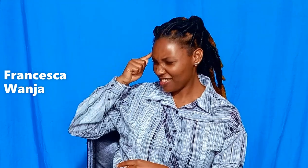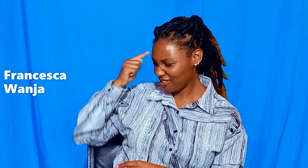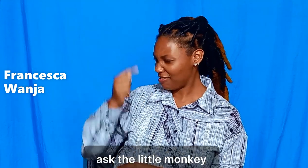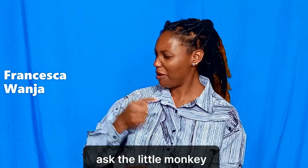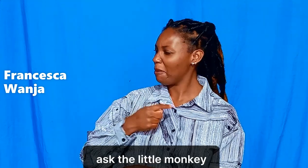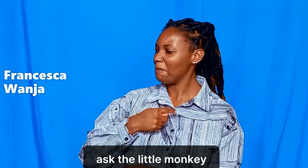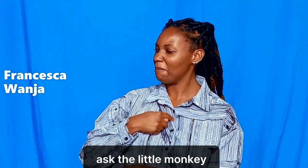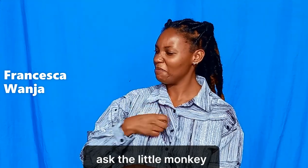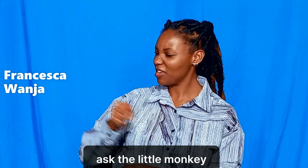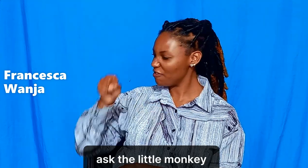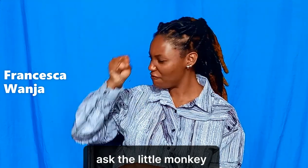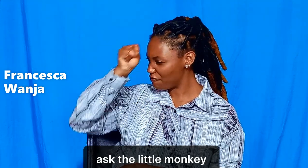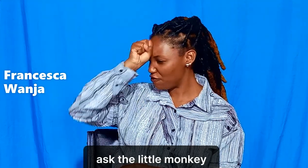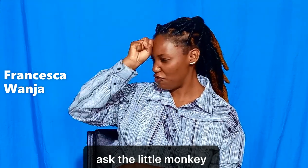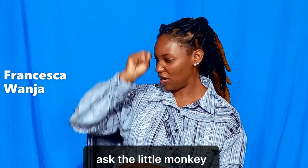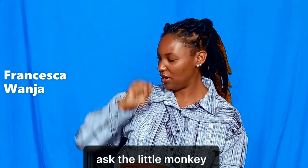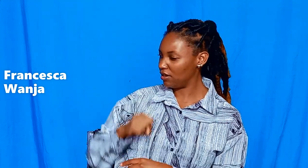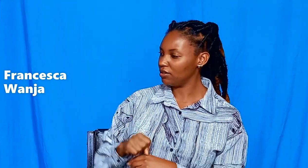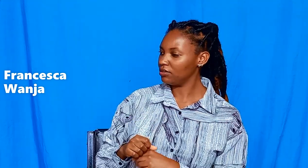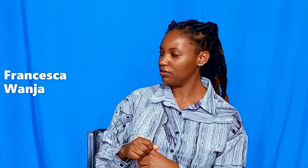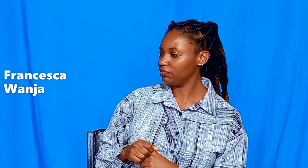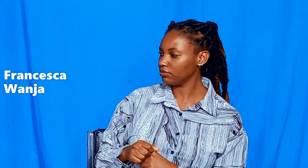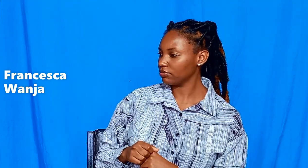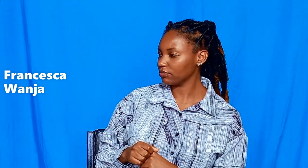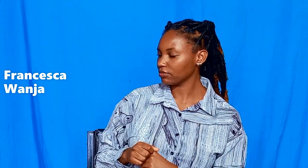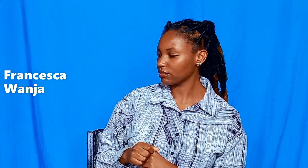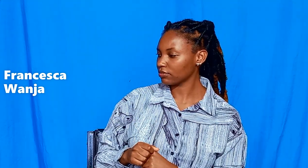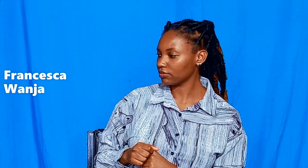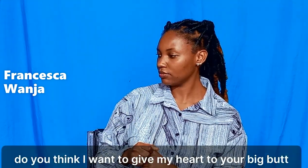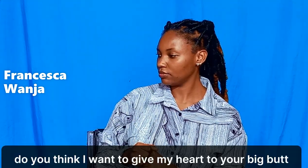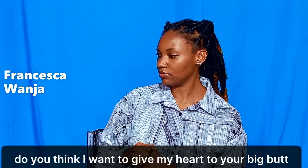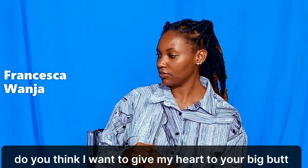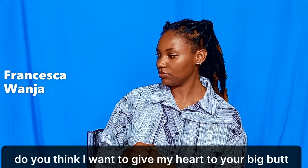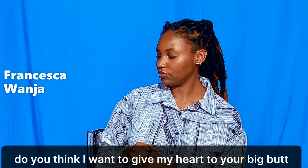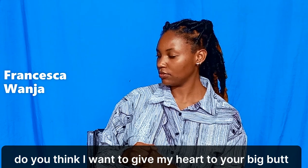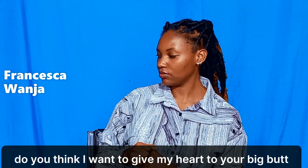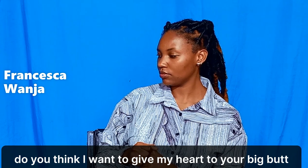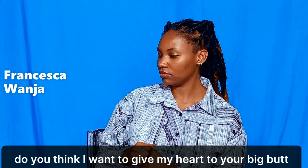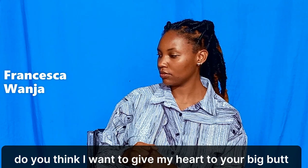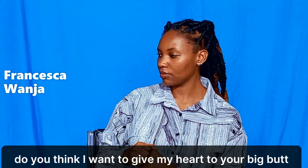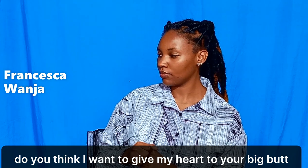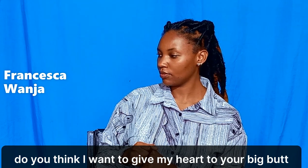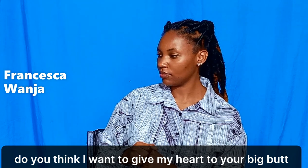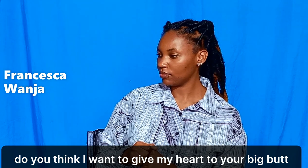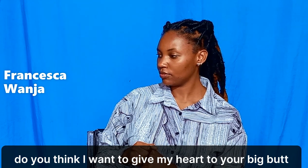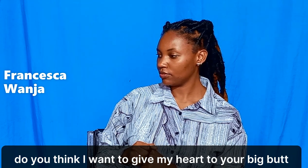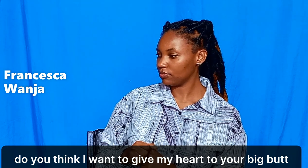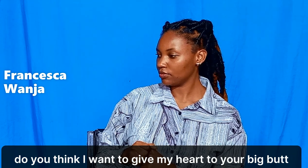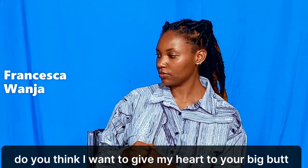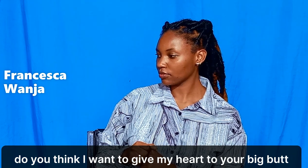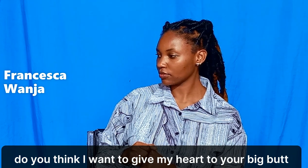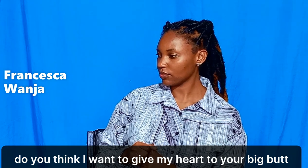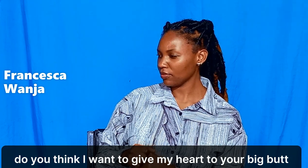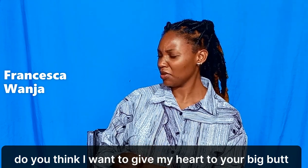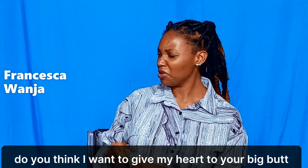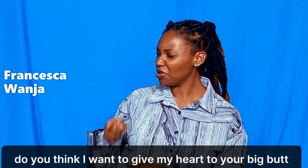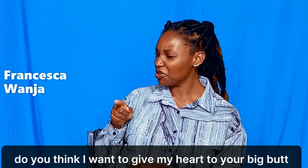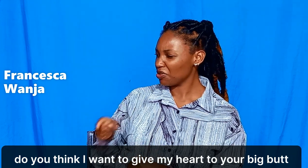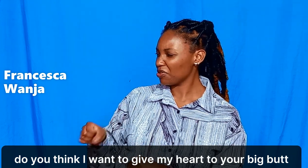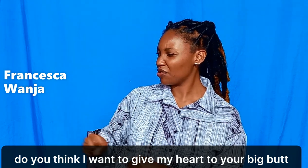Asked the little monkey. Do you think I want to give my heart to your big bad